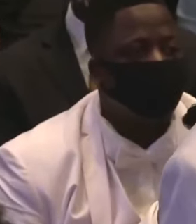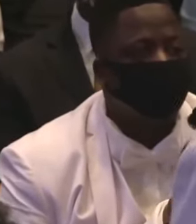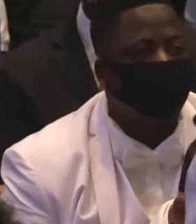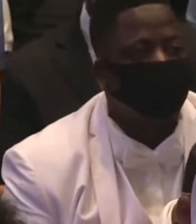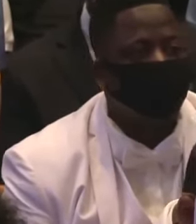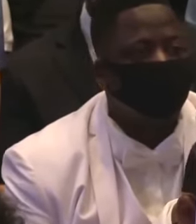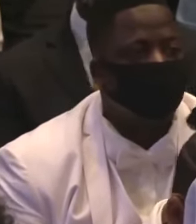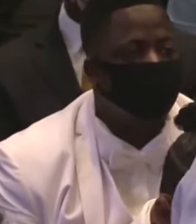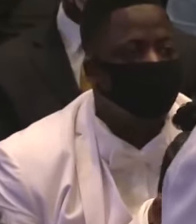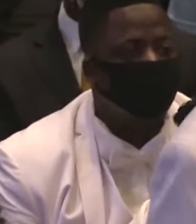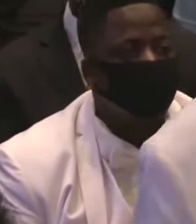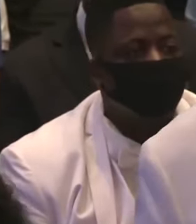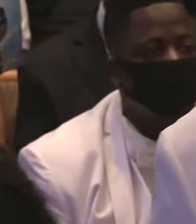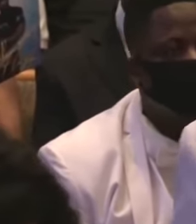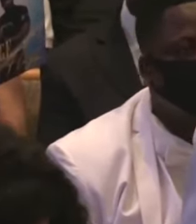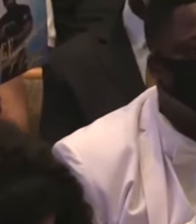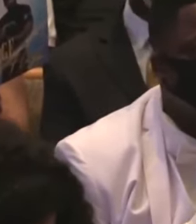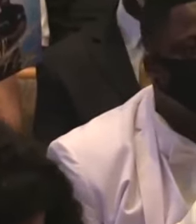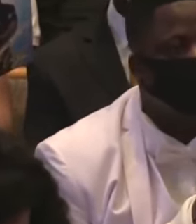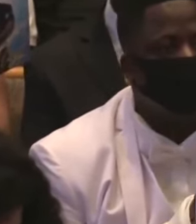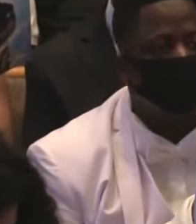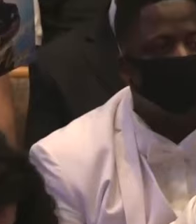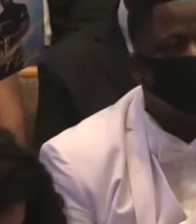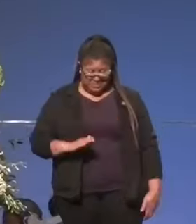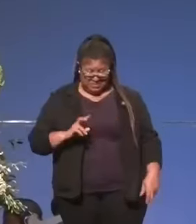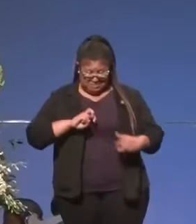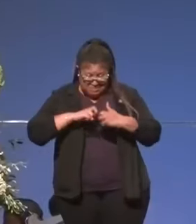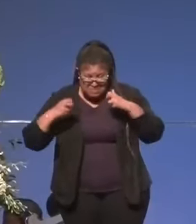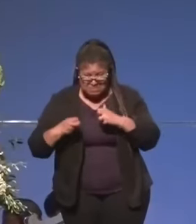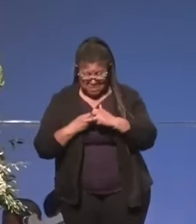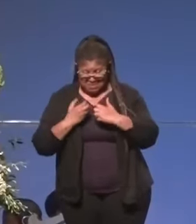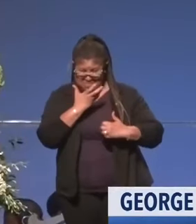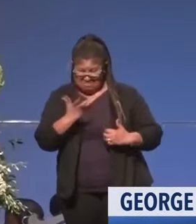But here the songs.